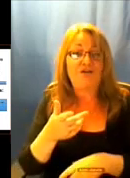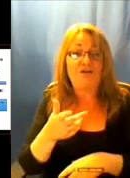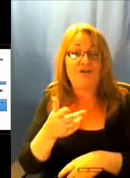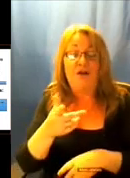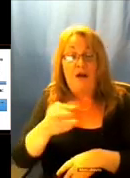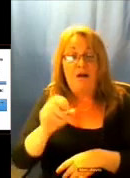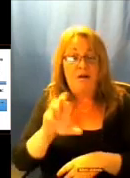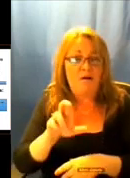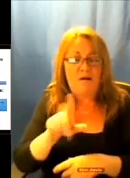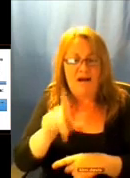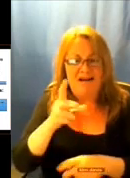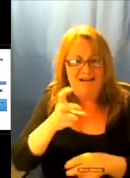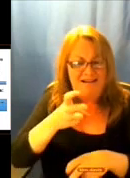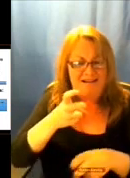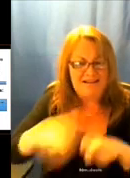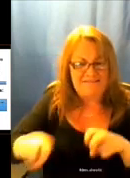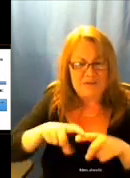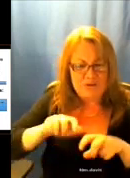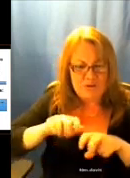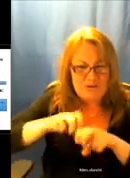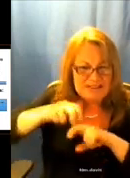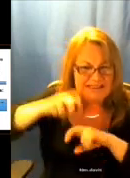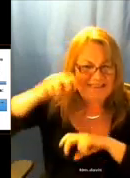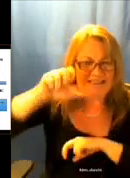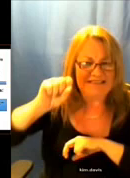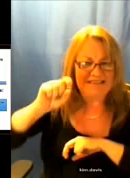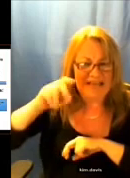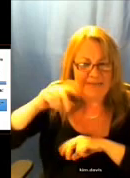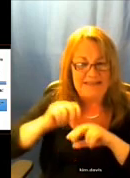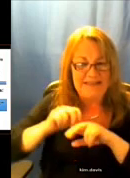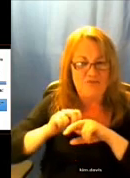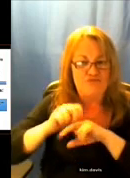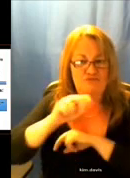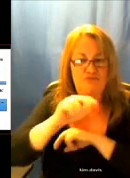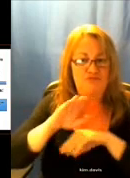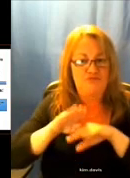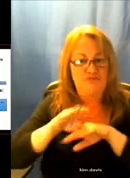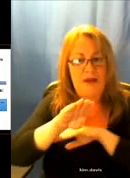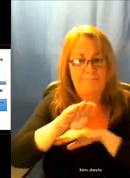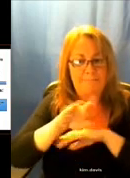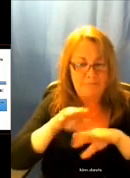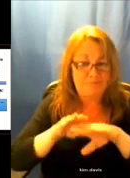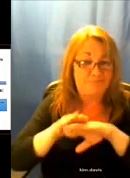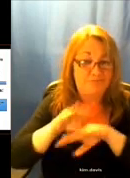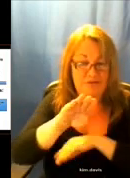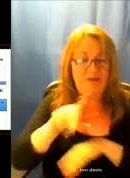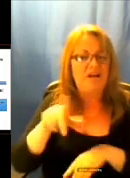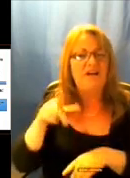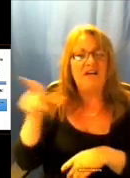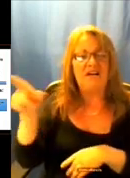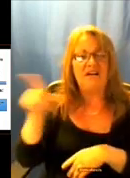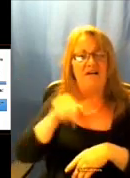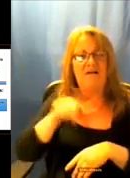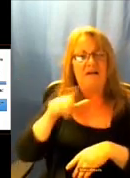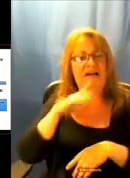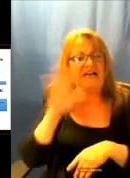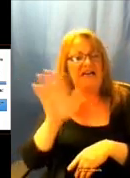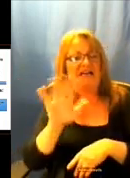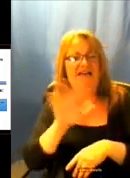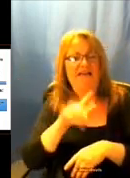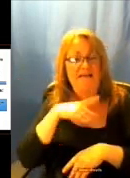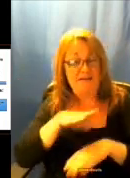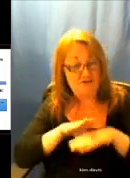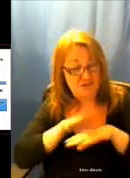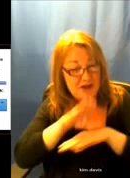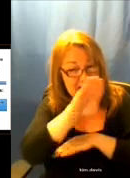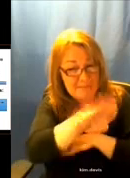Maybe if you're a person that is in a wheelchair, or you struggle to